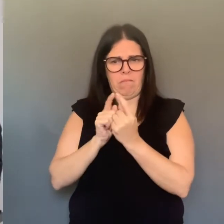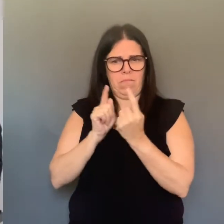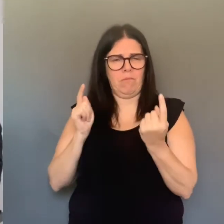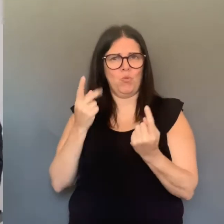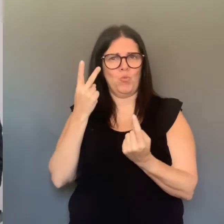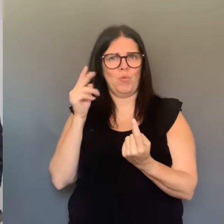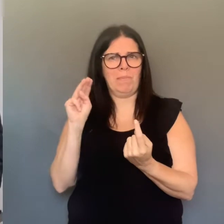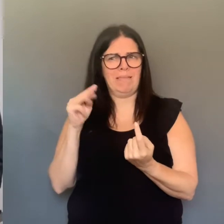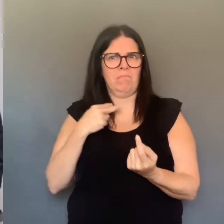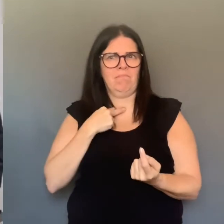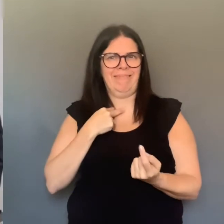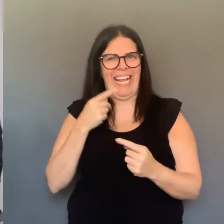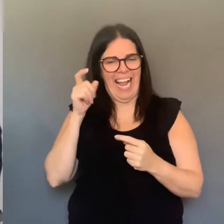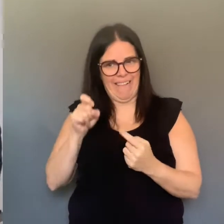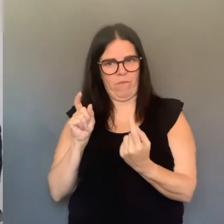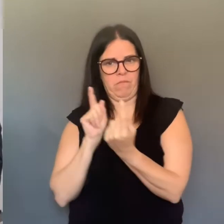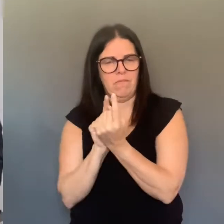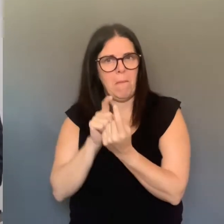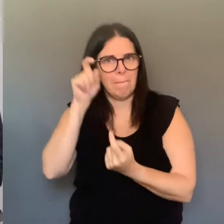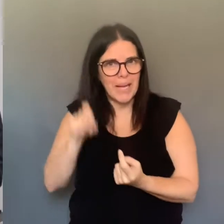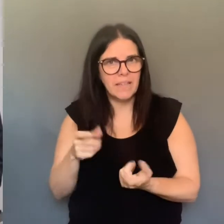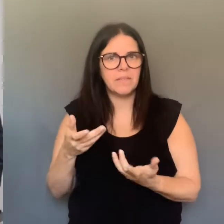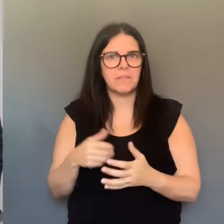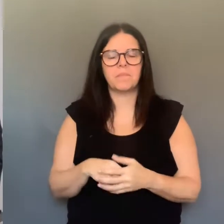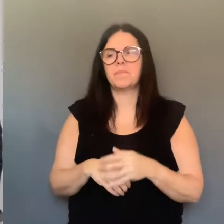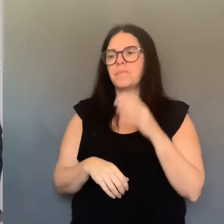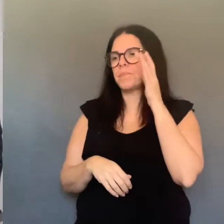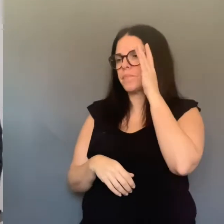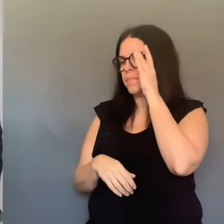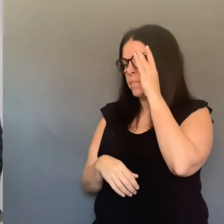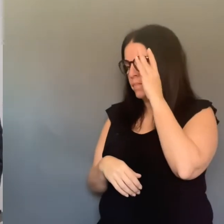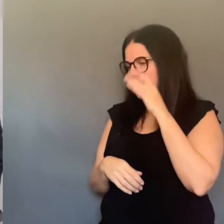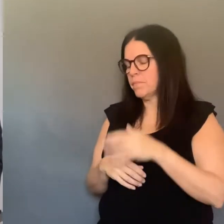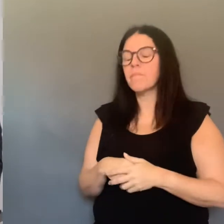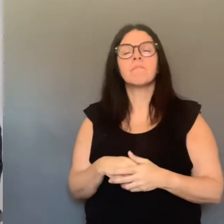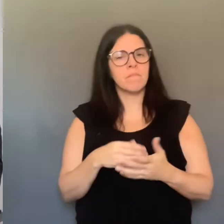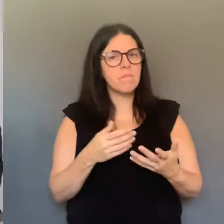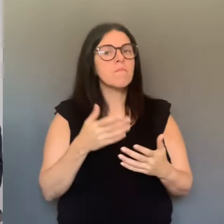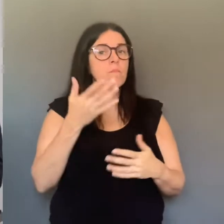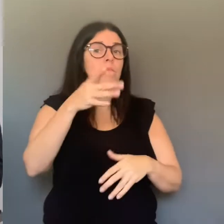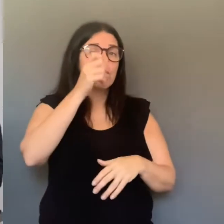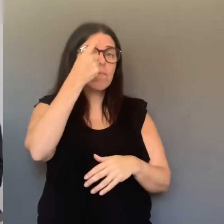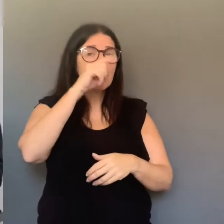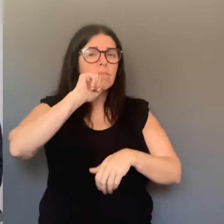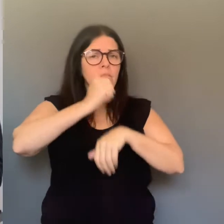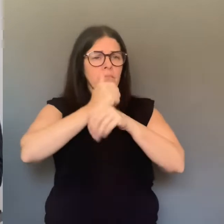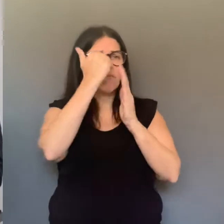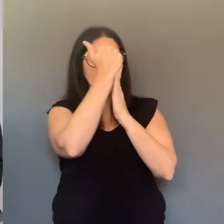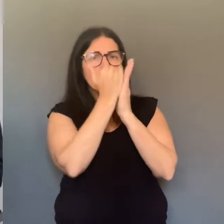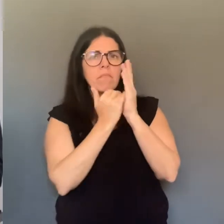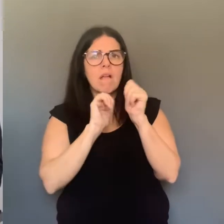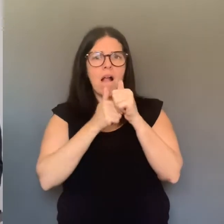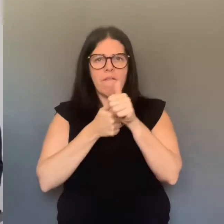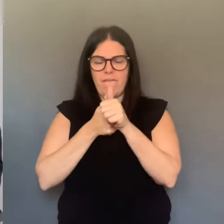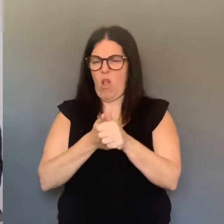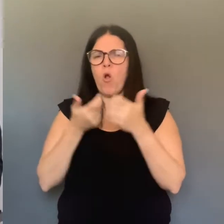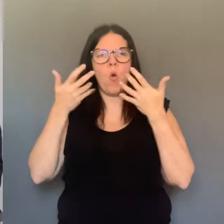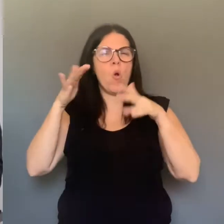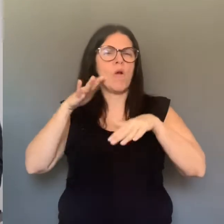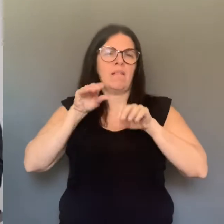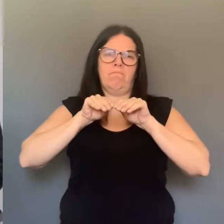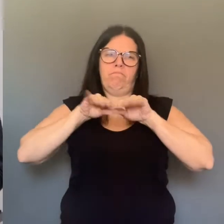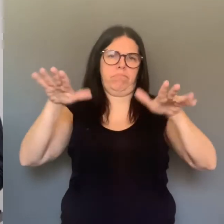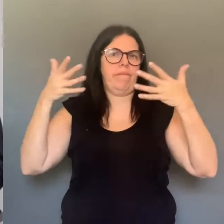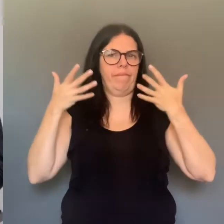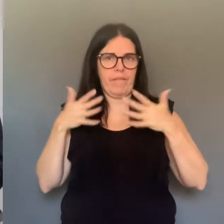right? So most of these guidelines are already out there, and the workers who are working in those areas, such as long-term care home,